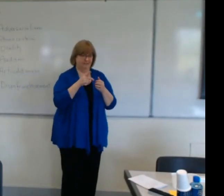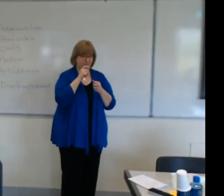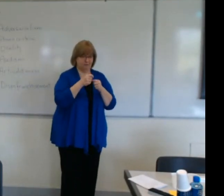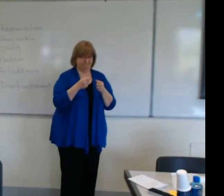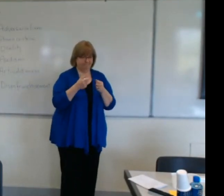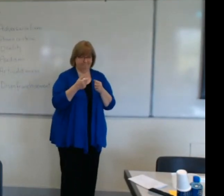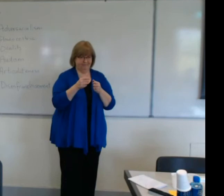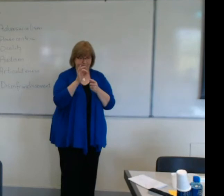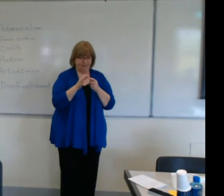interpreters,